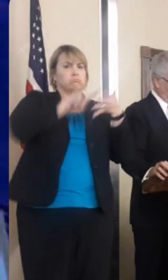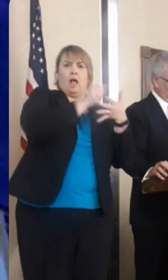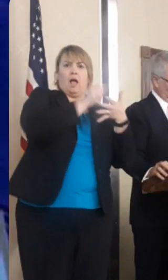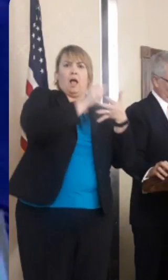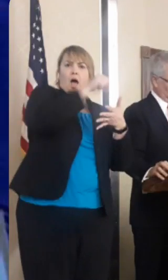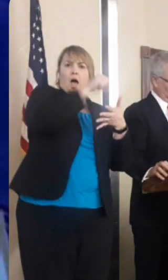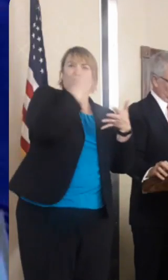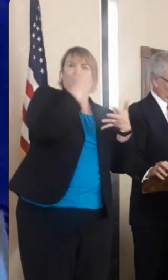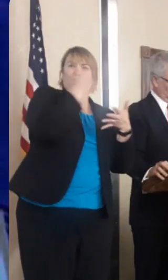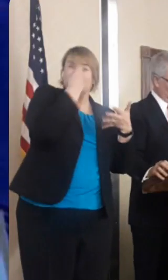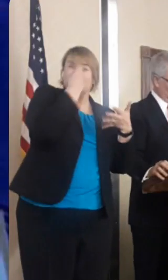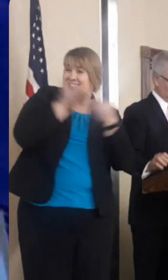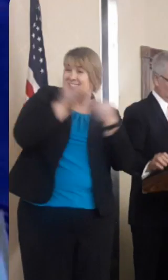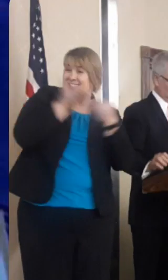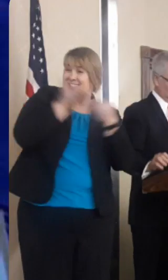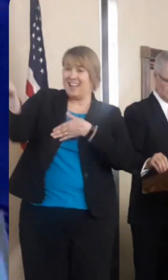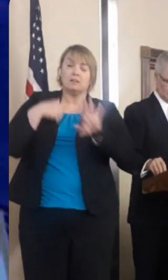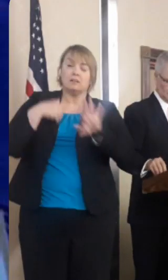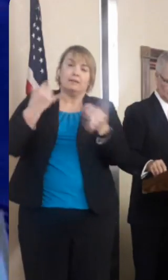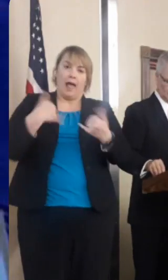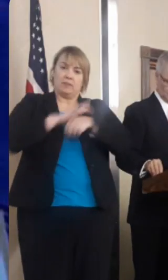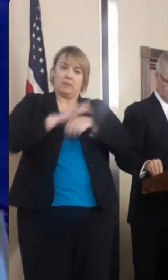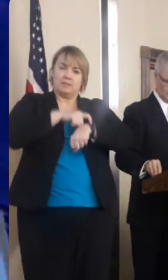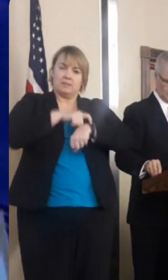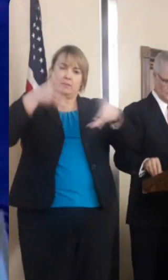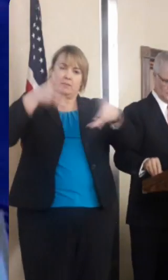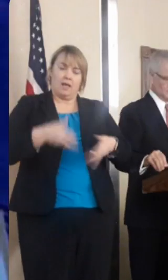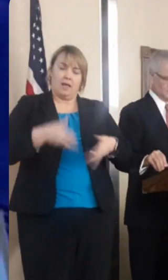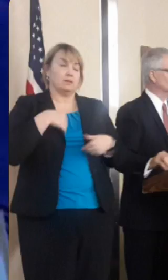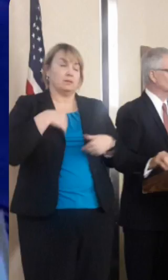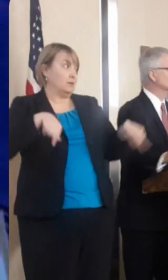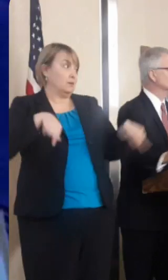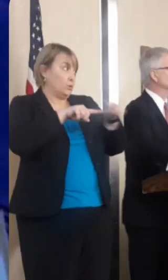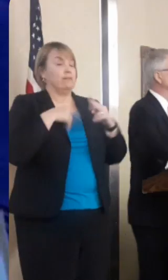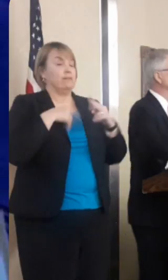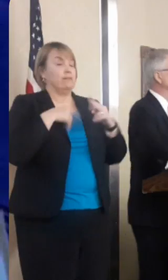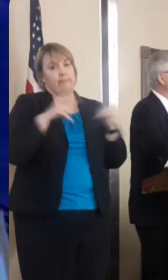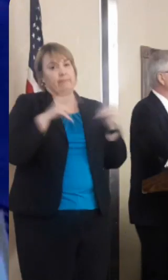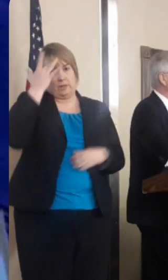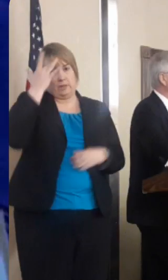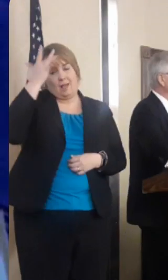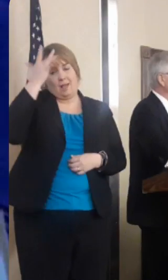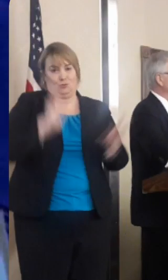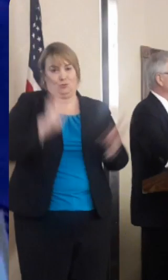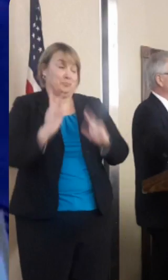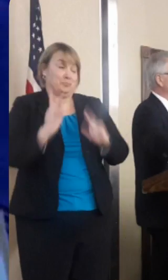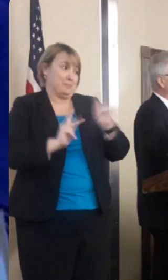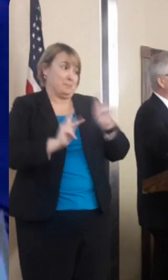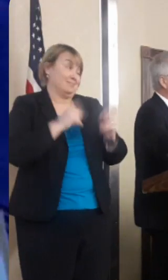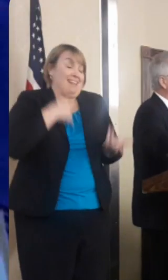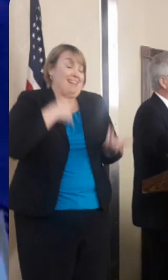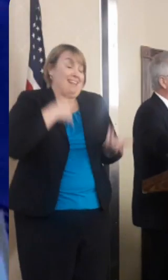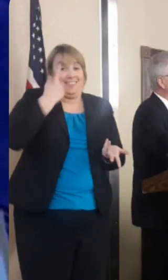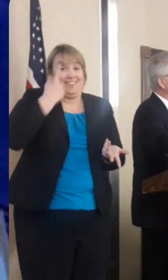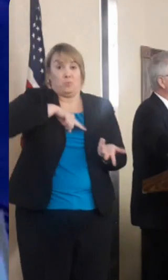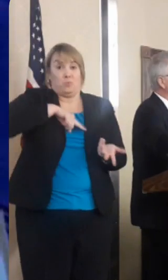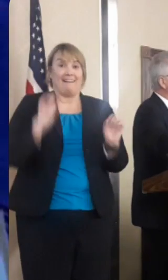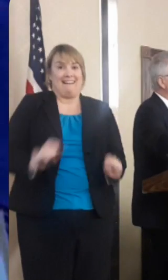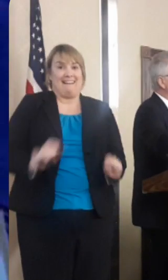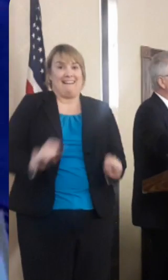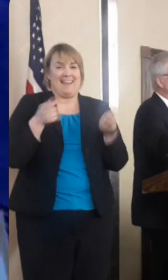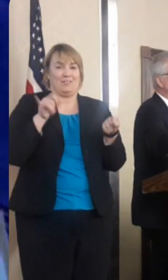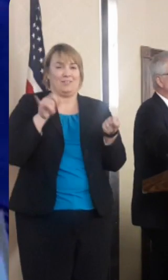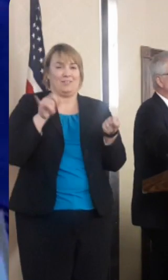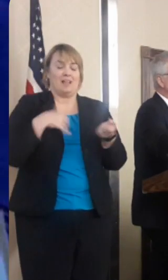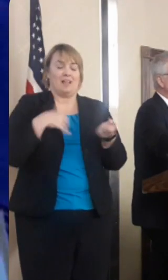is one of the most intelligent bodies in the state of Texas. I'm pretty sure that we can handle this. So I support going ahead and addressing these 2